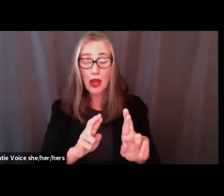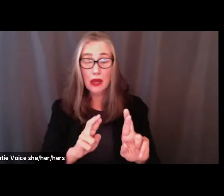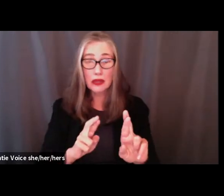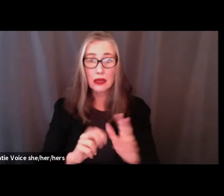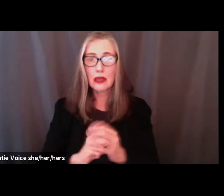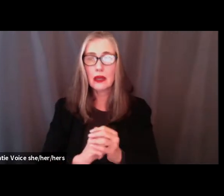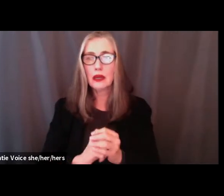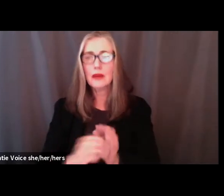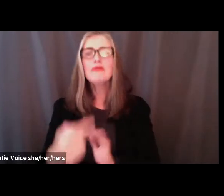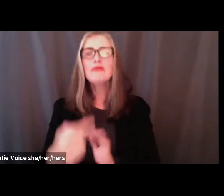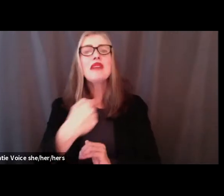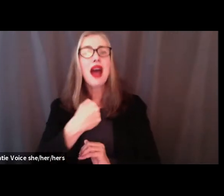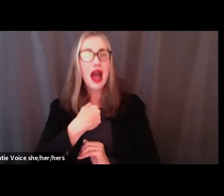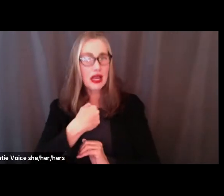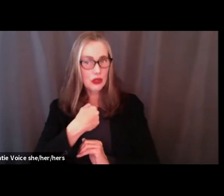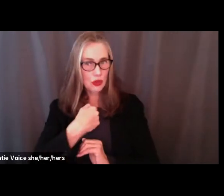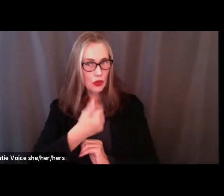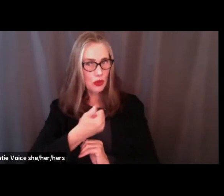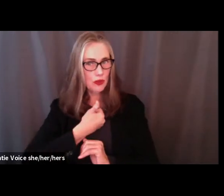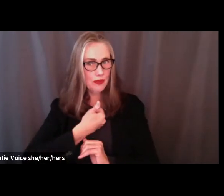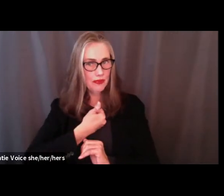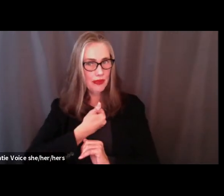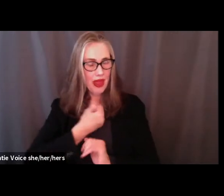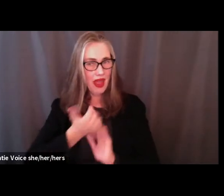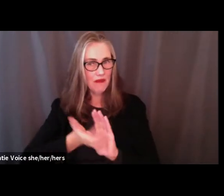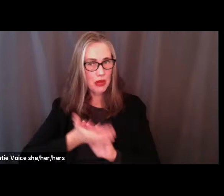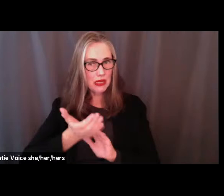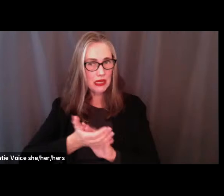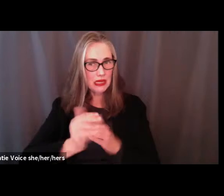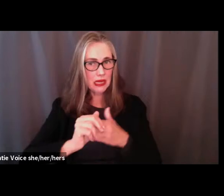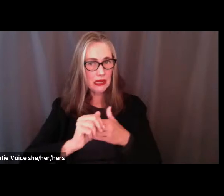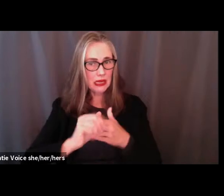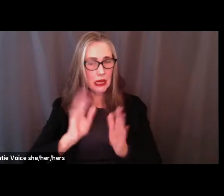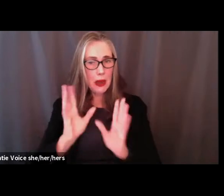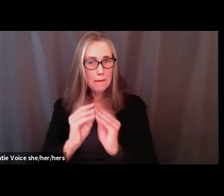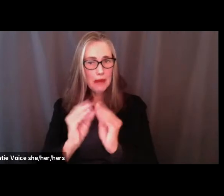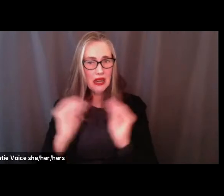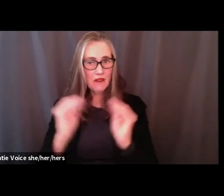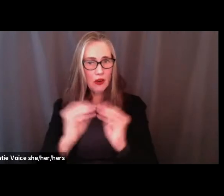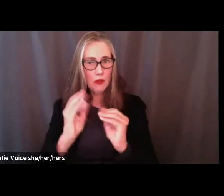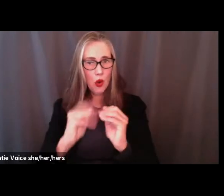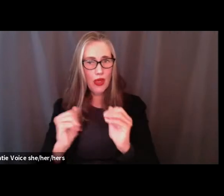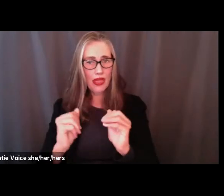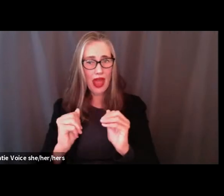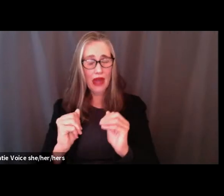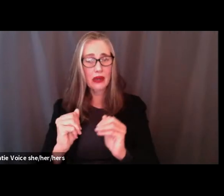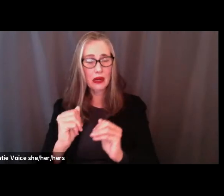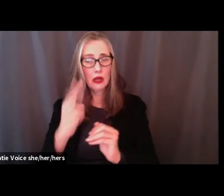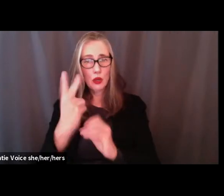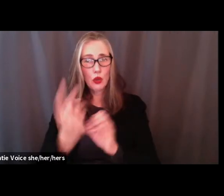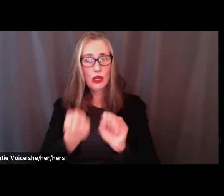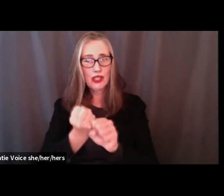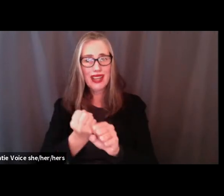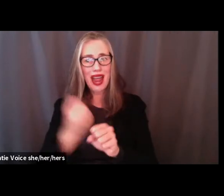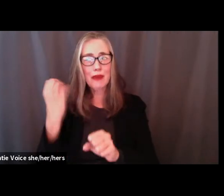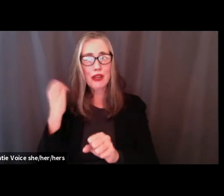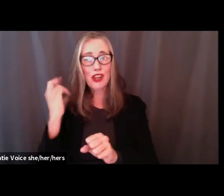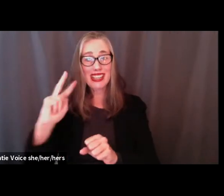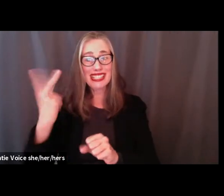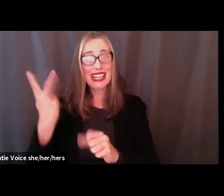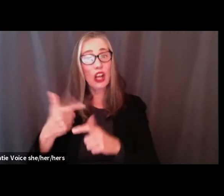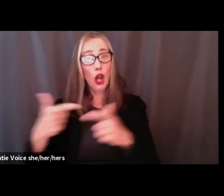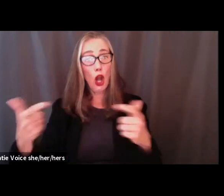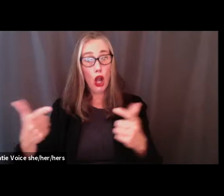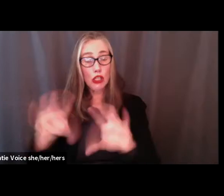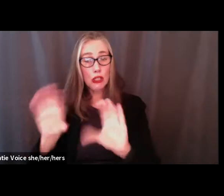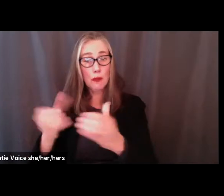I too have been conducting these meetings for over 2 years. I am the chair of the second largest county party in the state. And I do know that